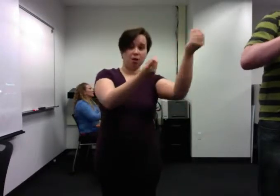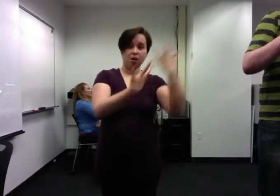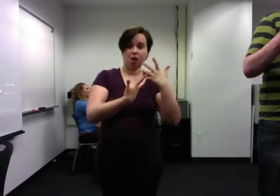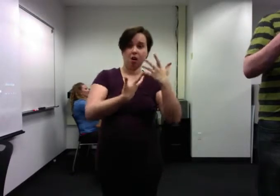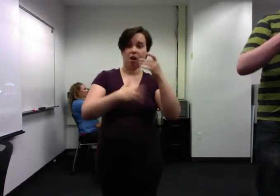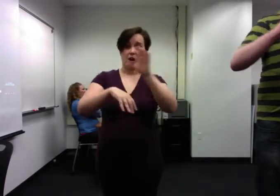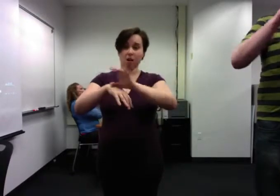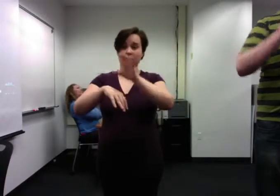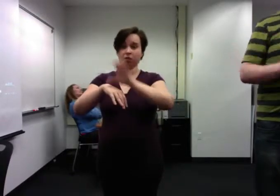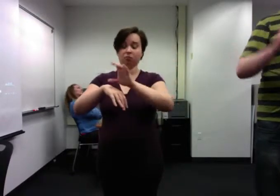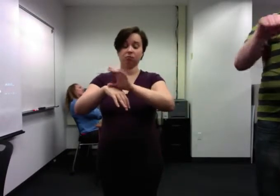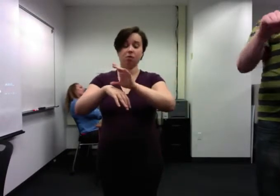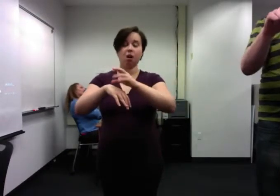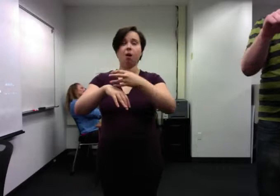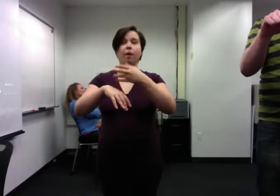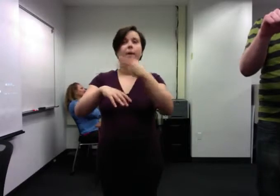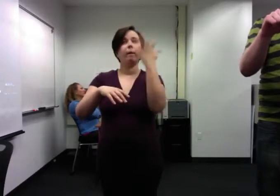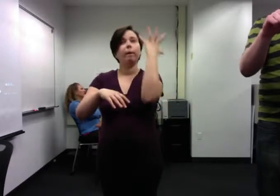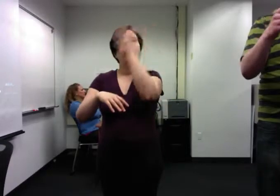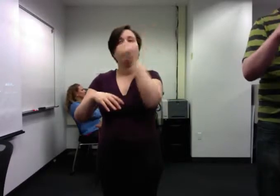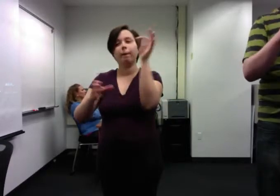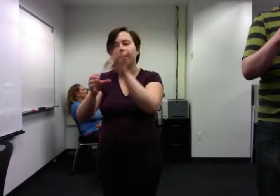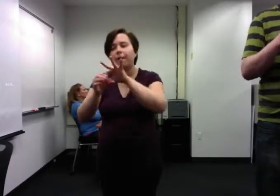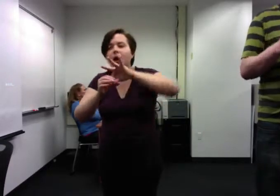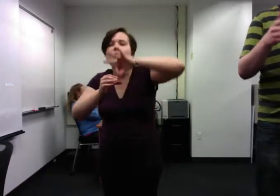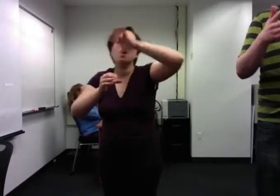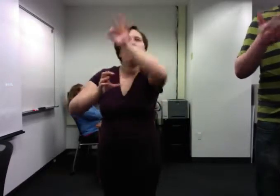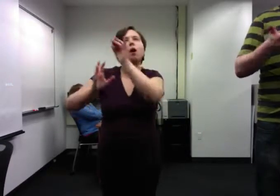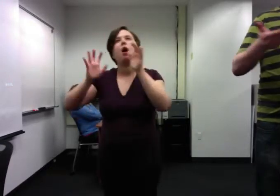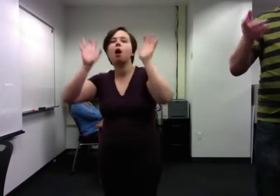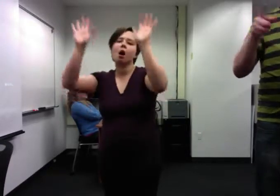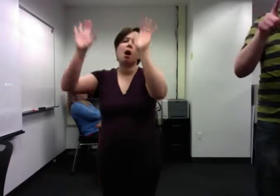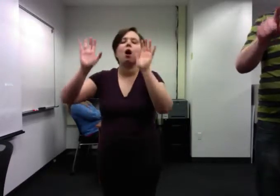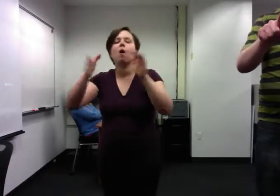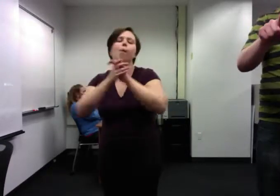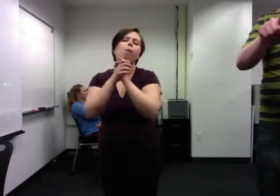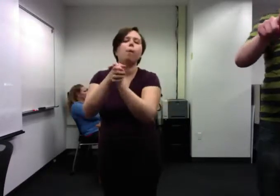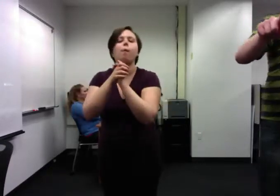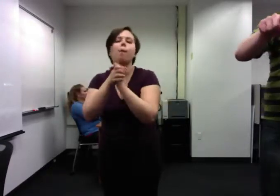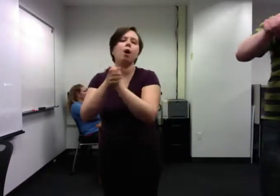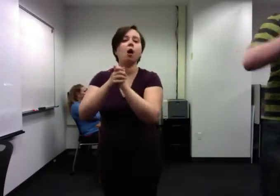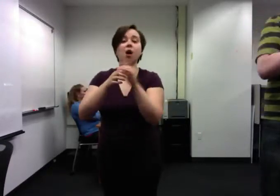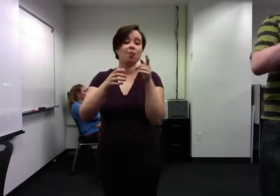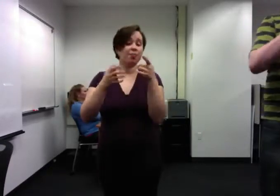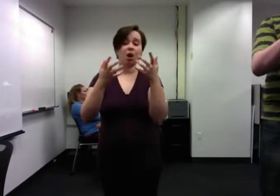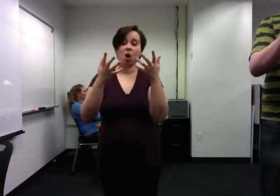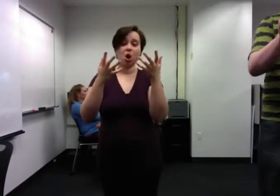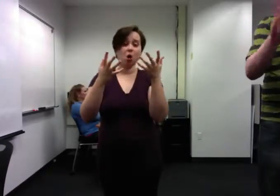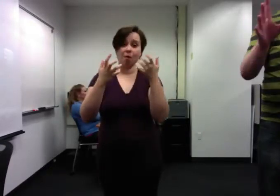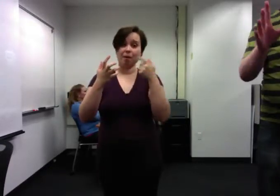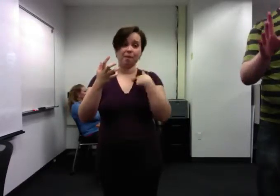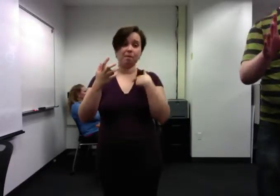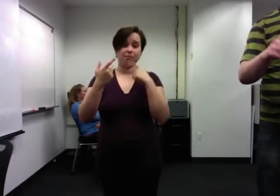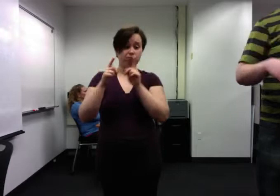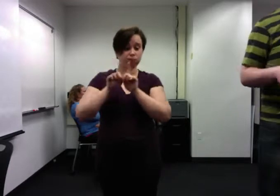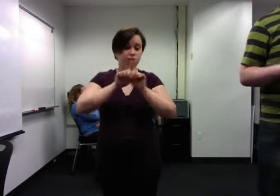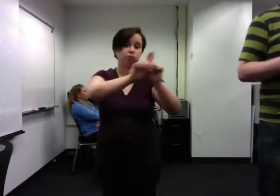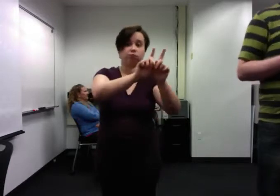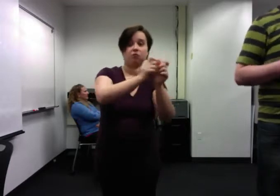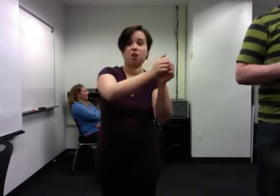beautiful spiritual things went on and they wanted me to go and experience it with them. So I told them I'd love to, and we went there, and no sooner we opened the